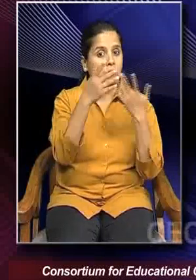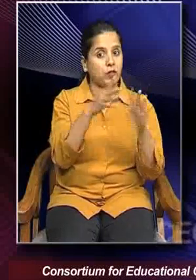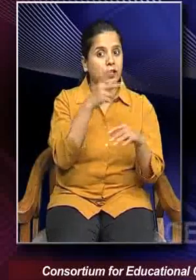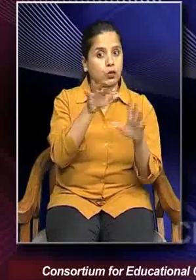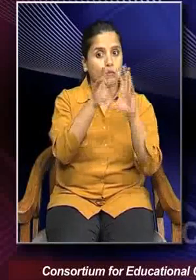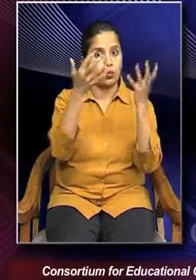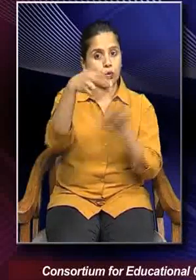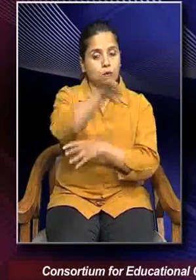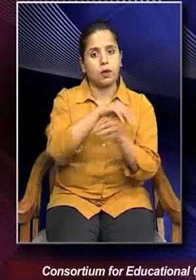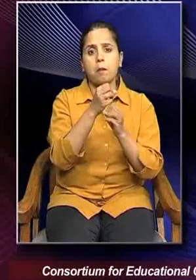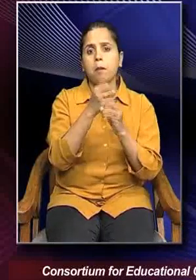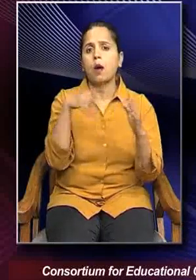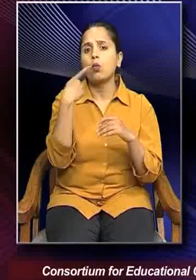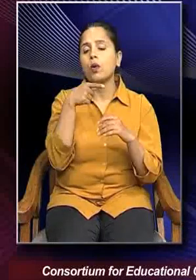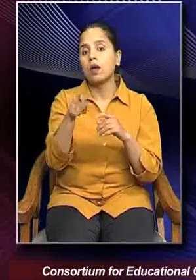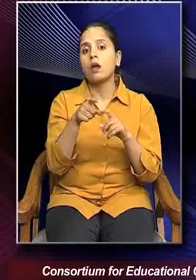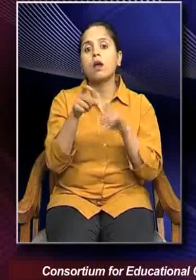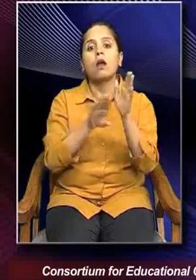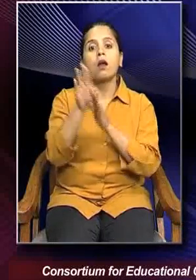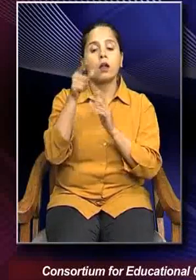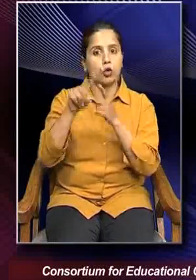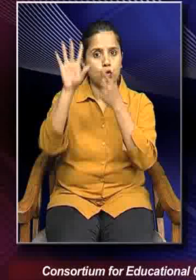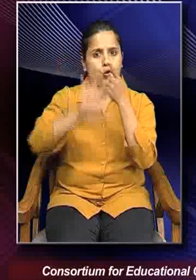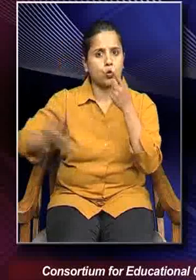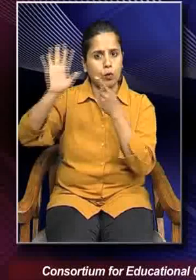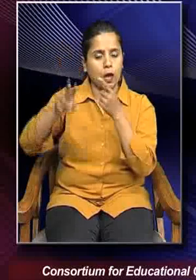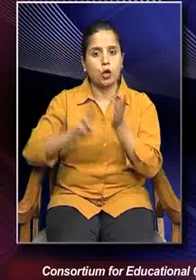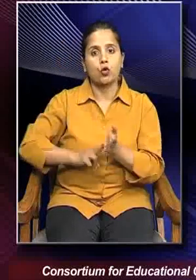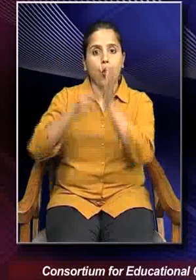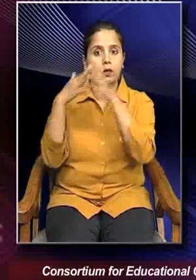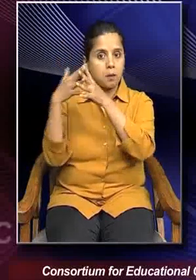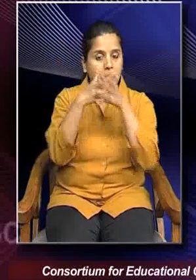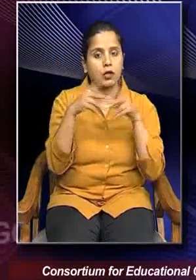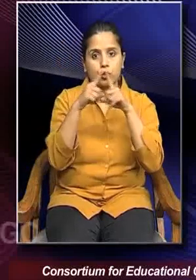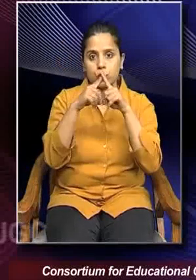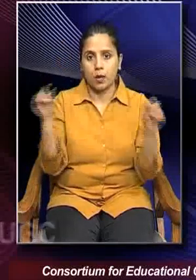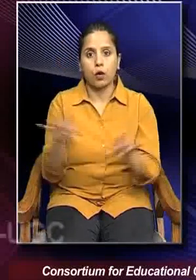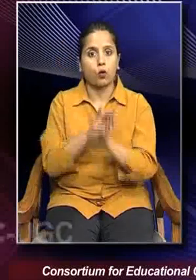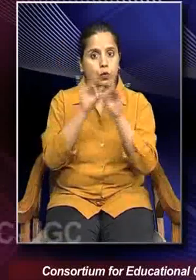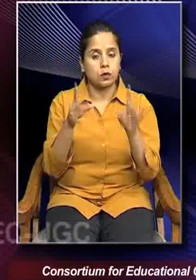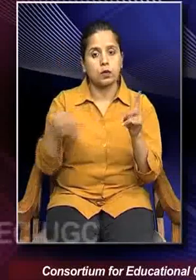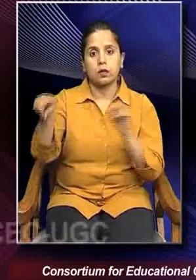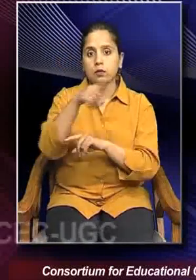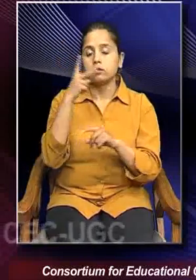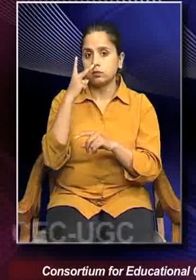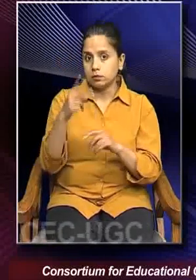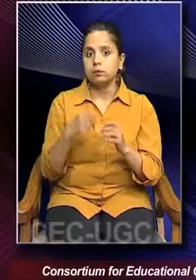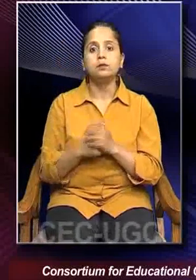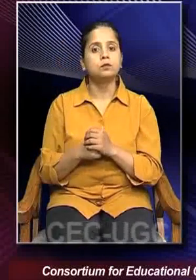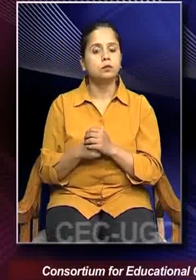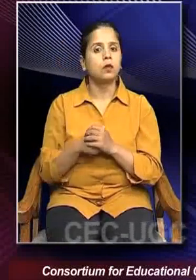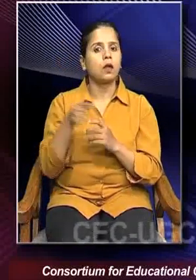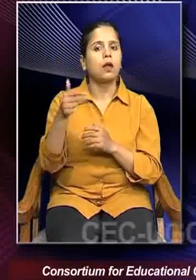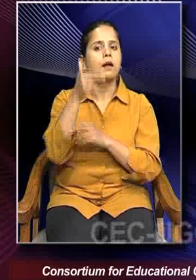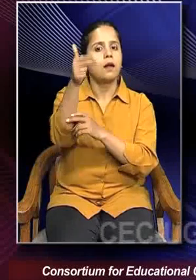world. So most of the countries which are located in Europe, North America, Japan and Australia are basically